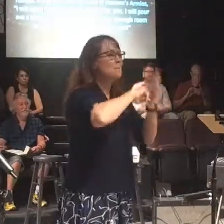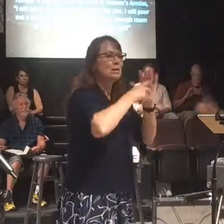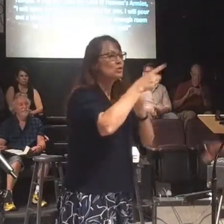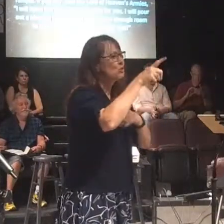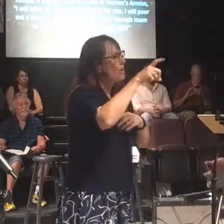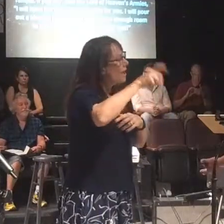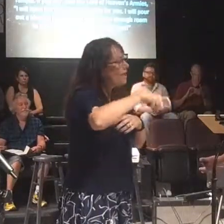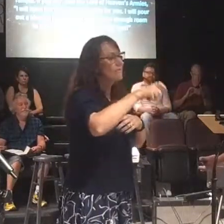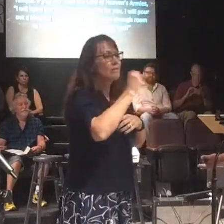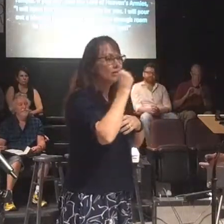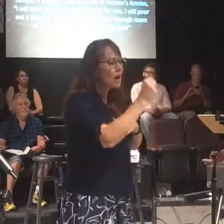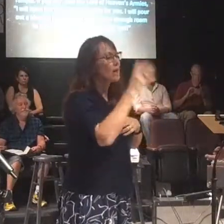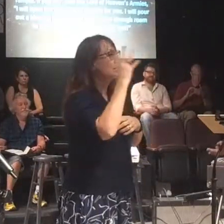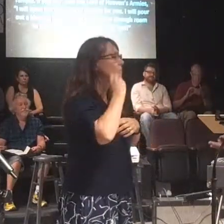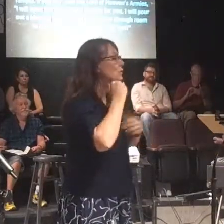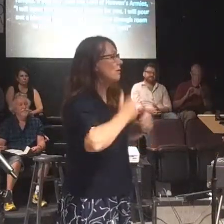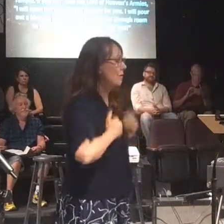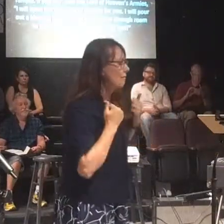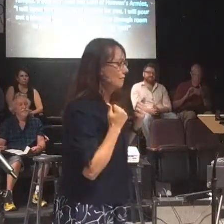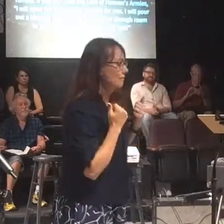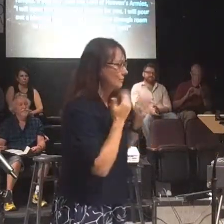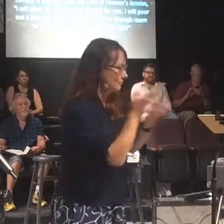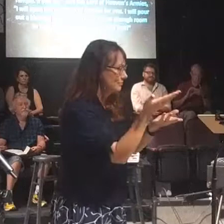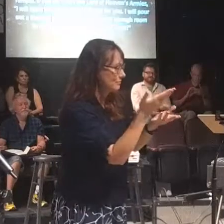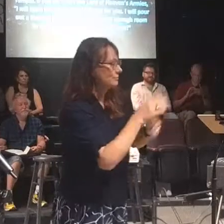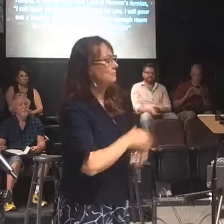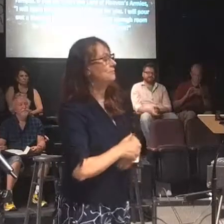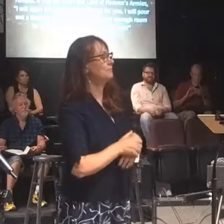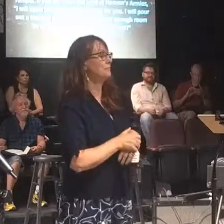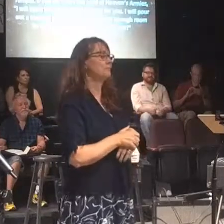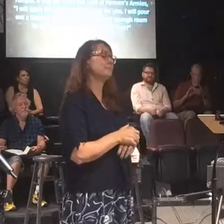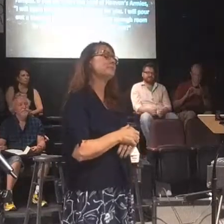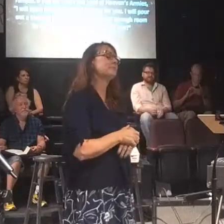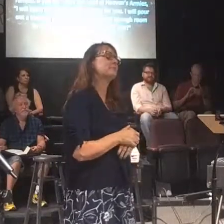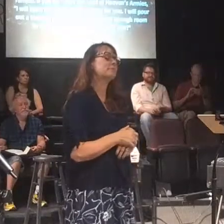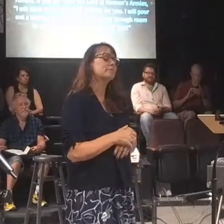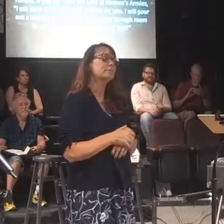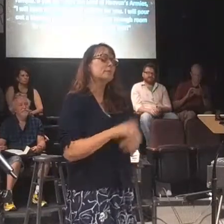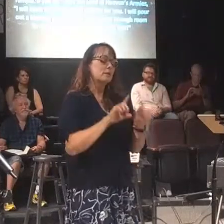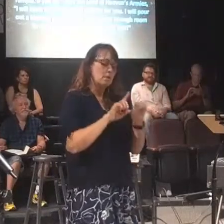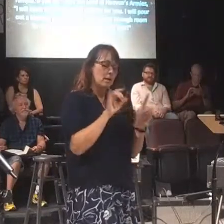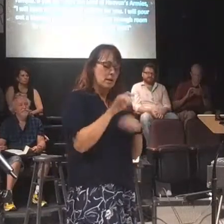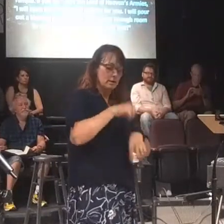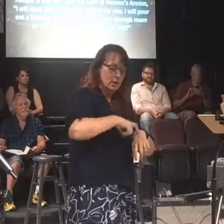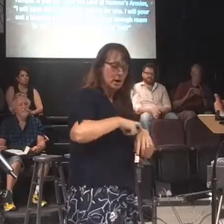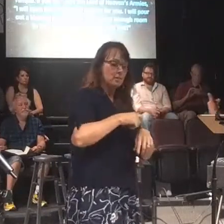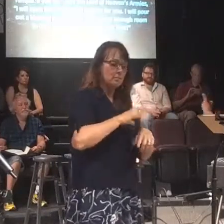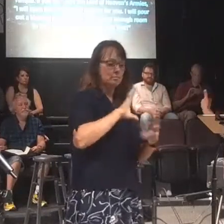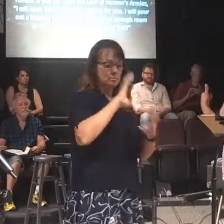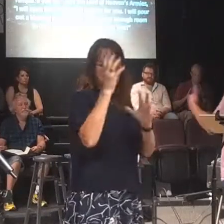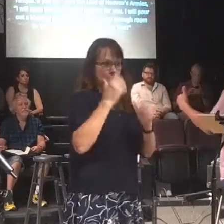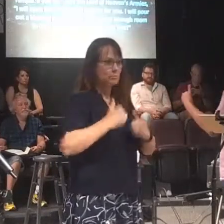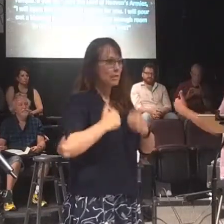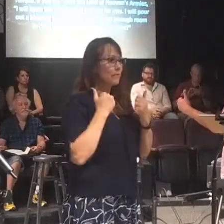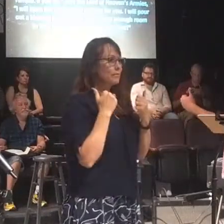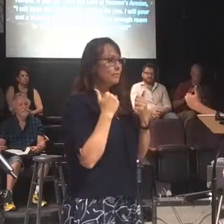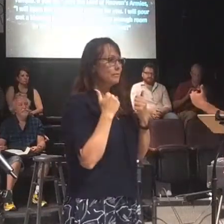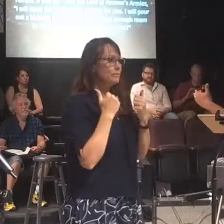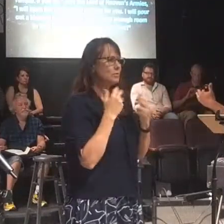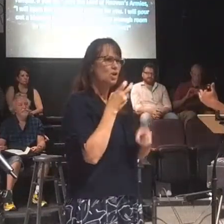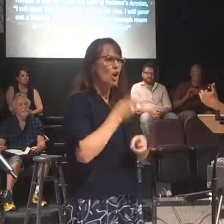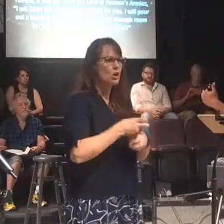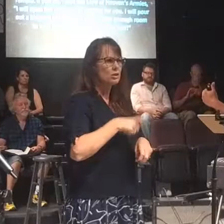life in the middle. That's how it works, right? And but I had to, you know, it was a hard